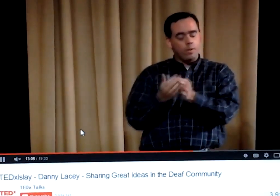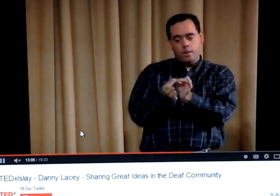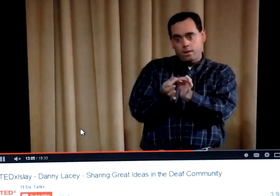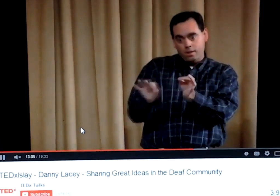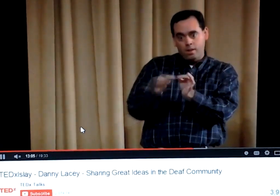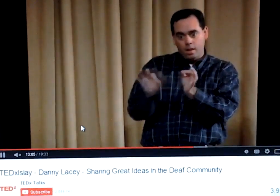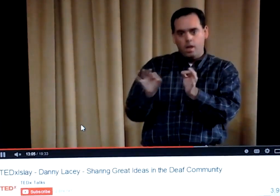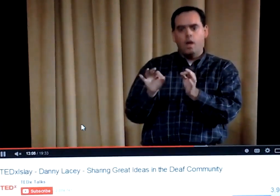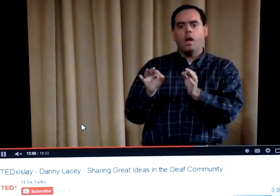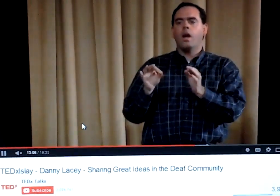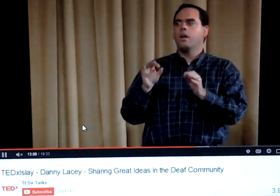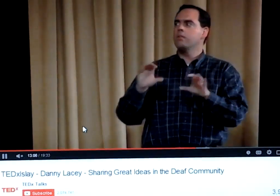And we changed the program.